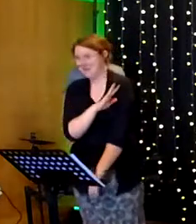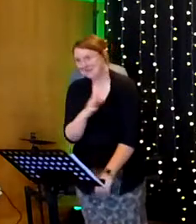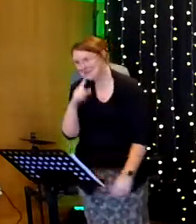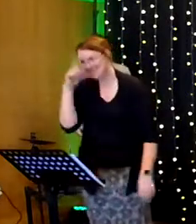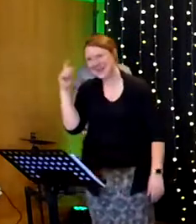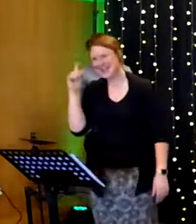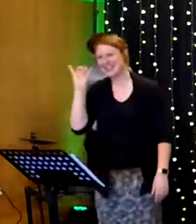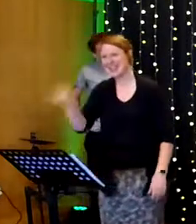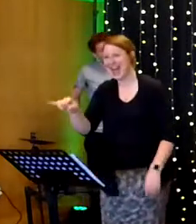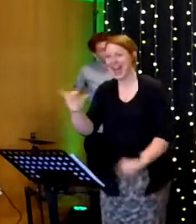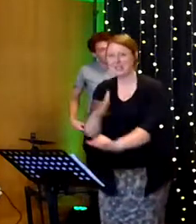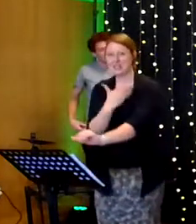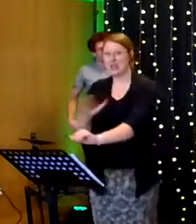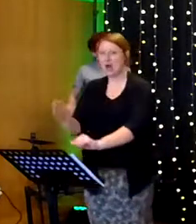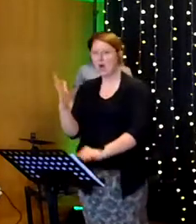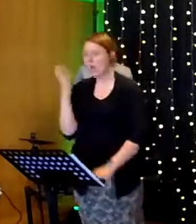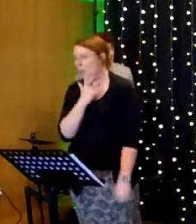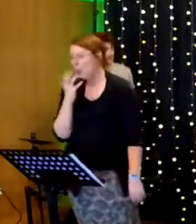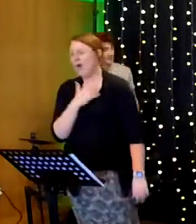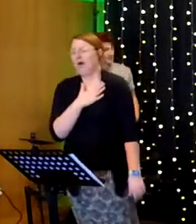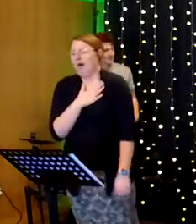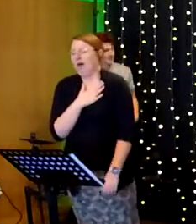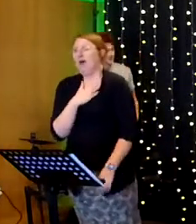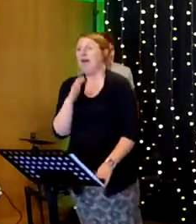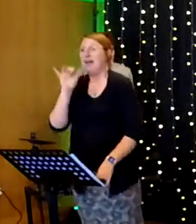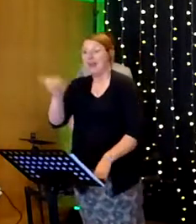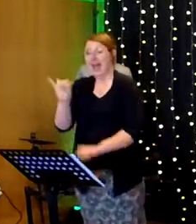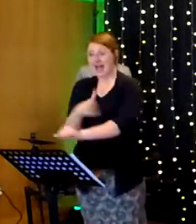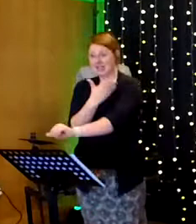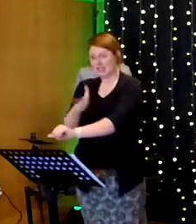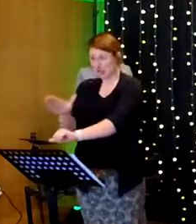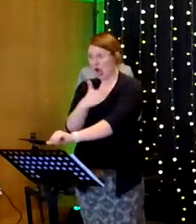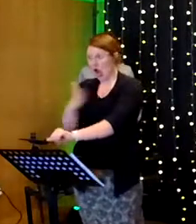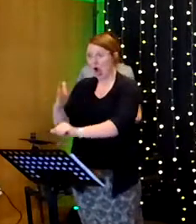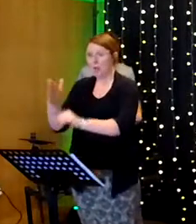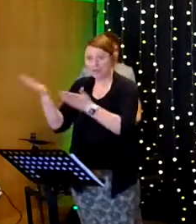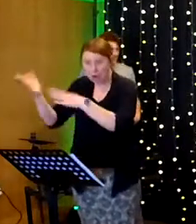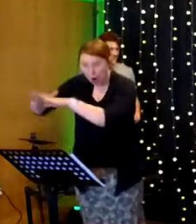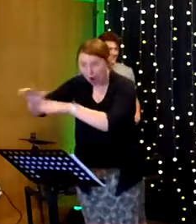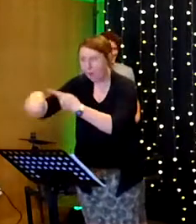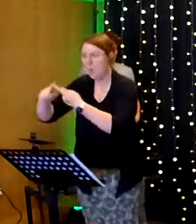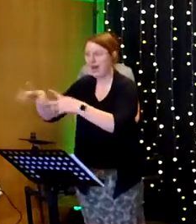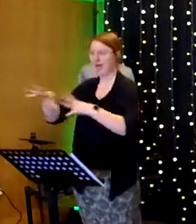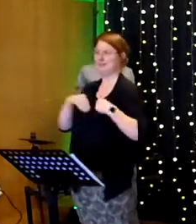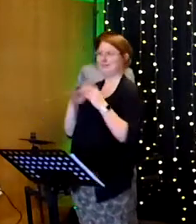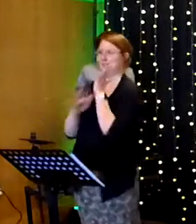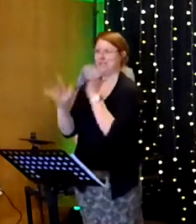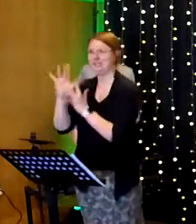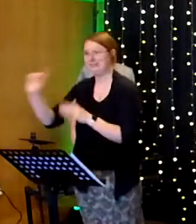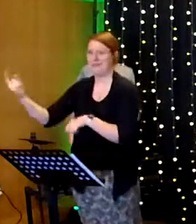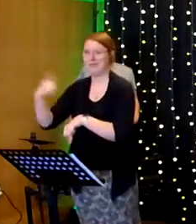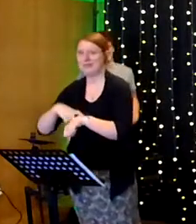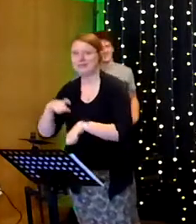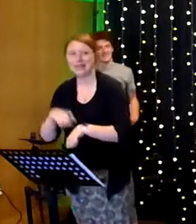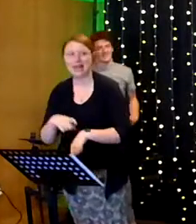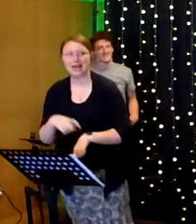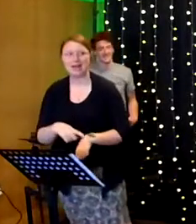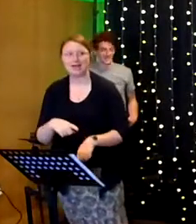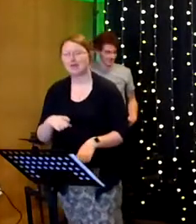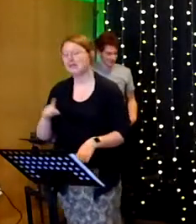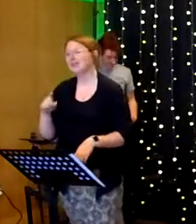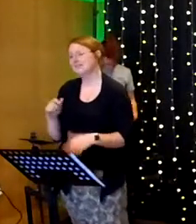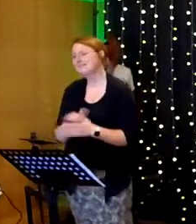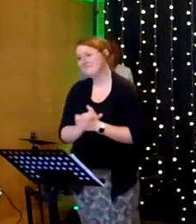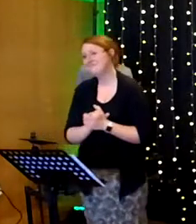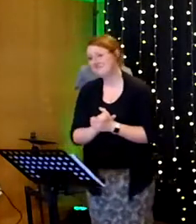that's the song that was playing when I got saved for the very first time. For the only time.